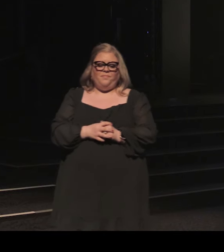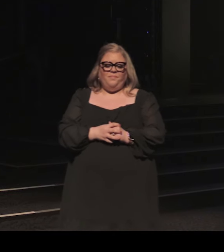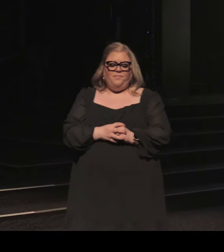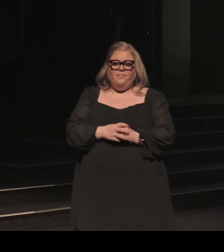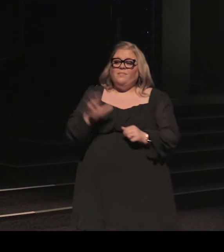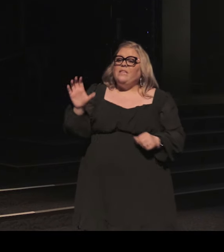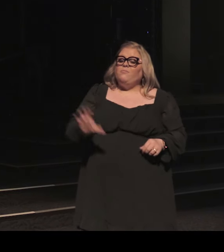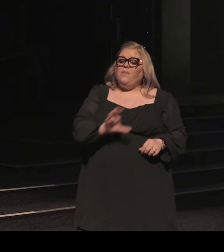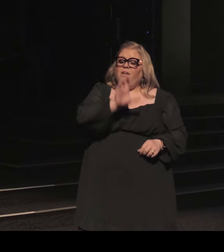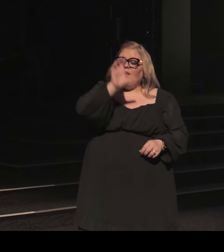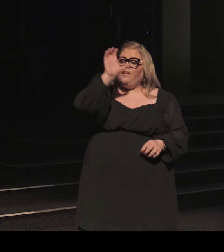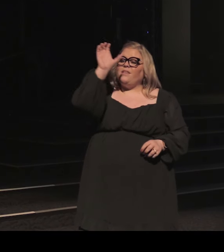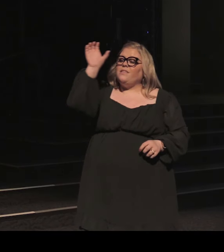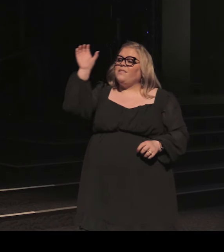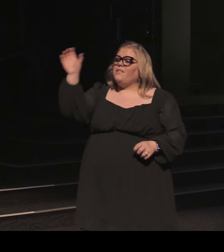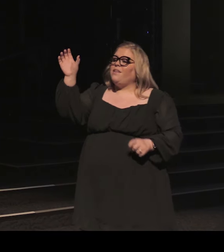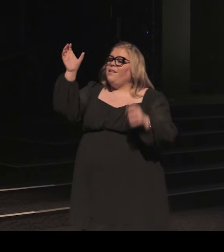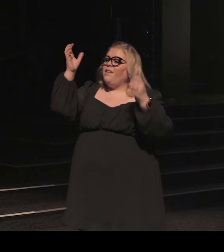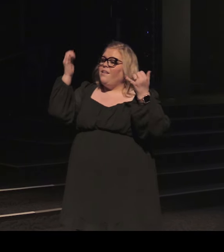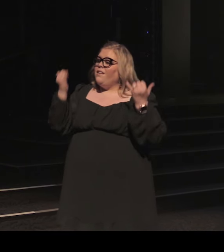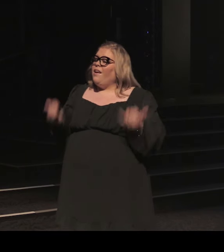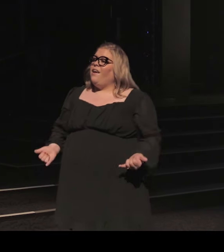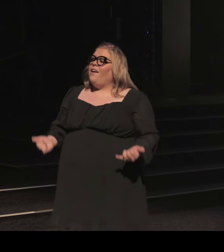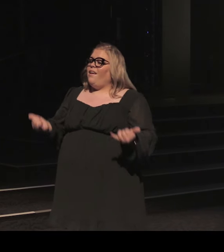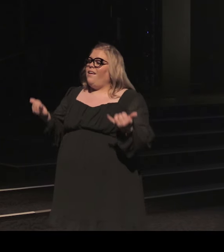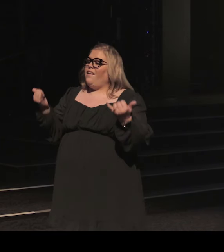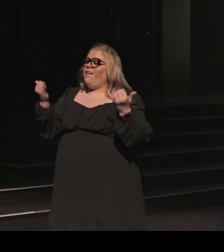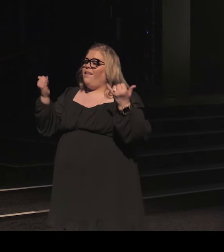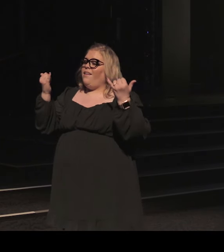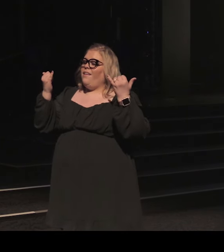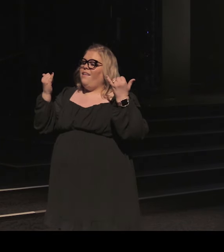Ooh, Christmas